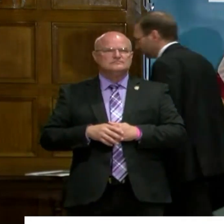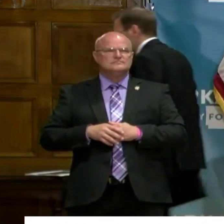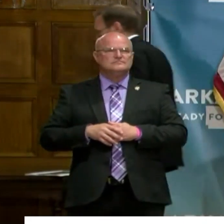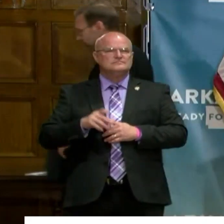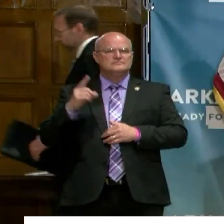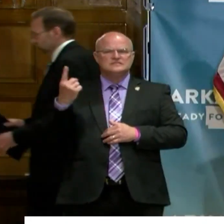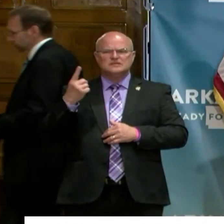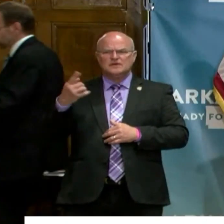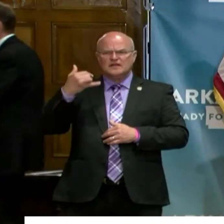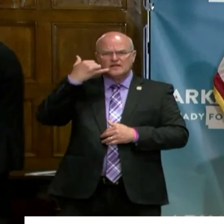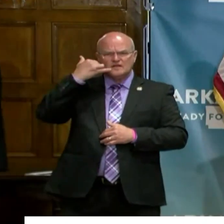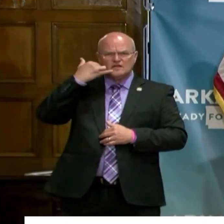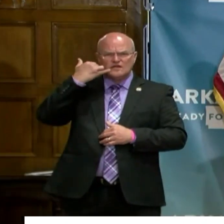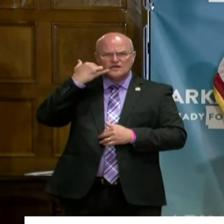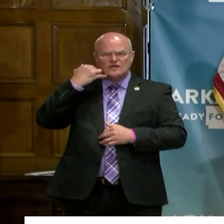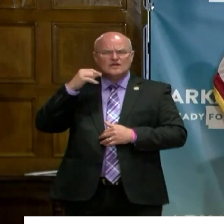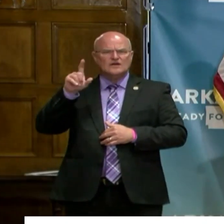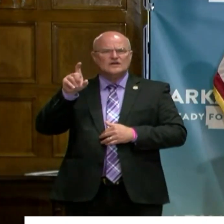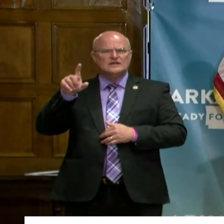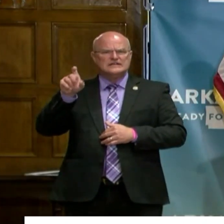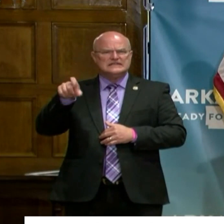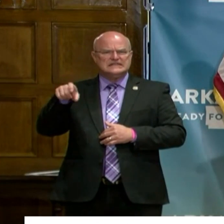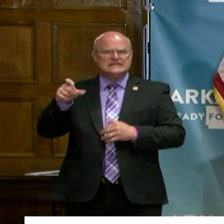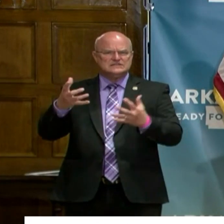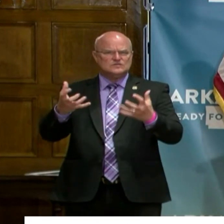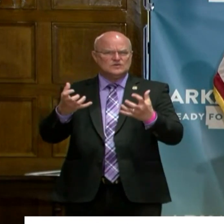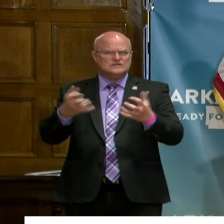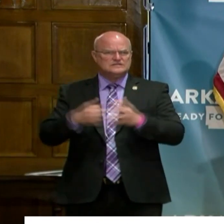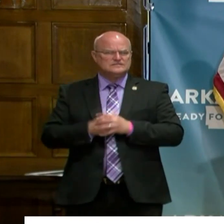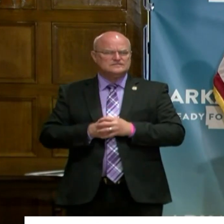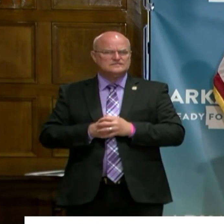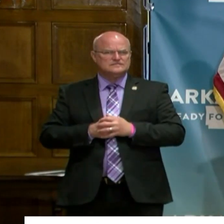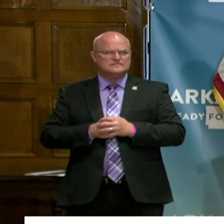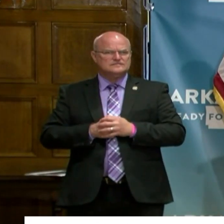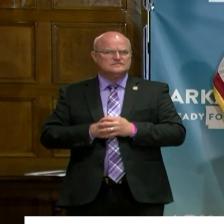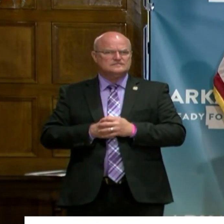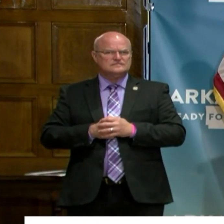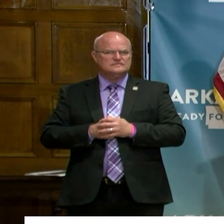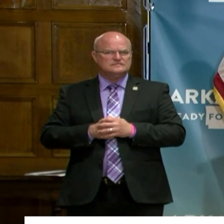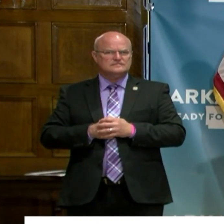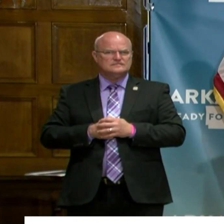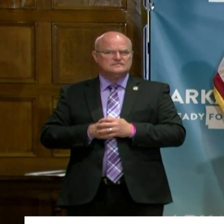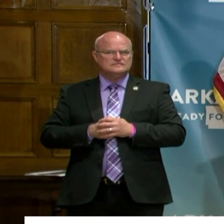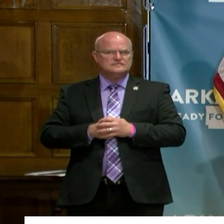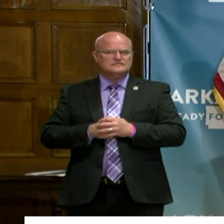Is there somebody who has not asked a question remotely that would like to ask a question?